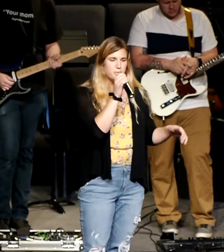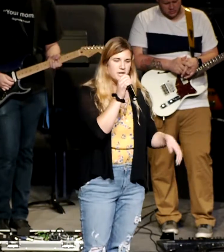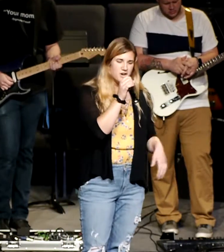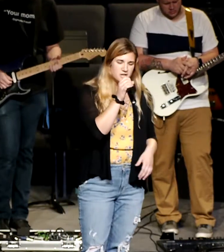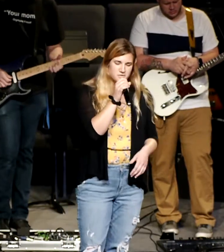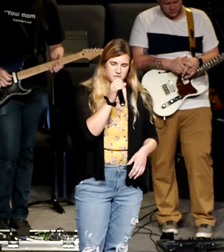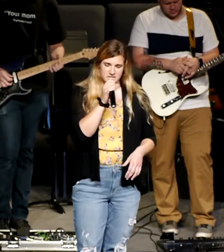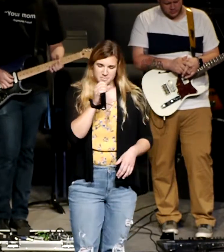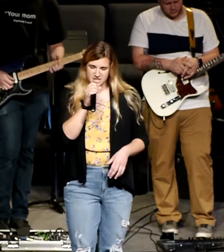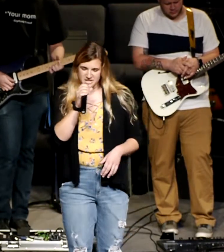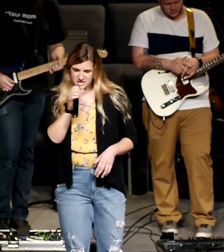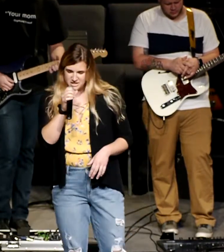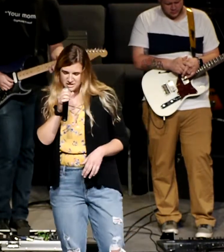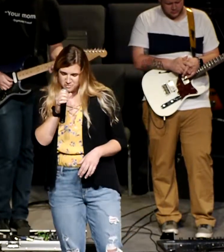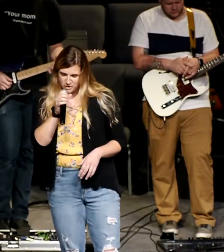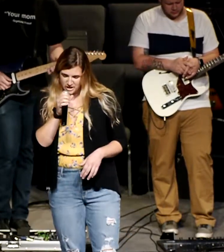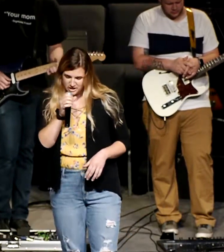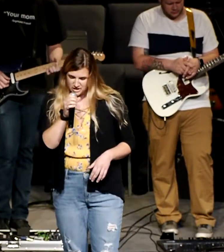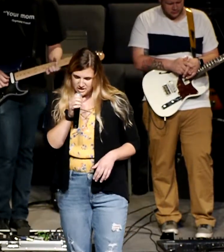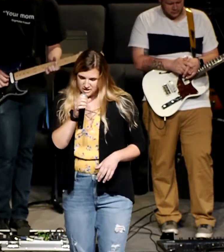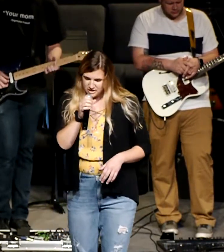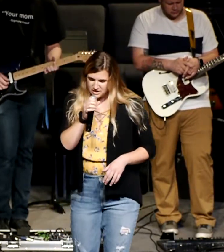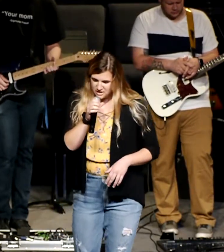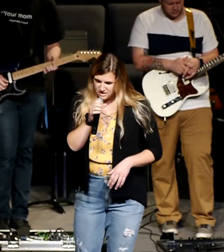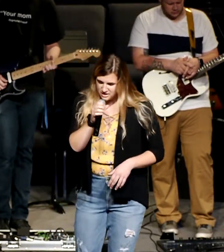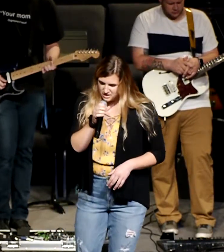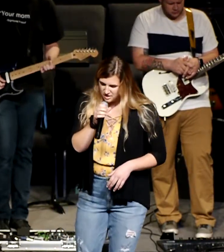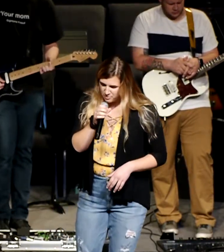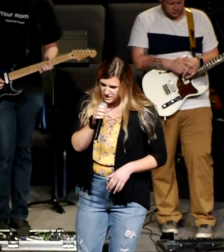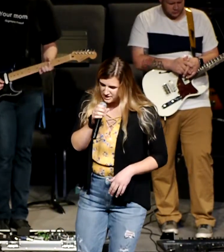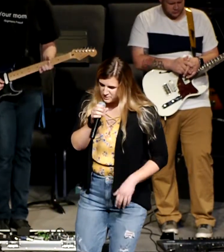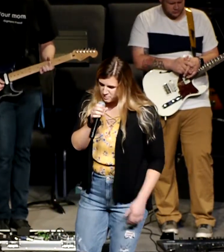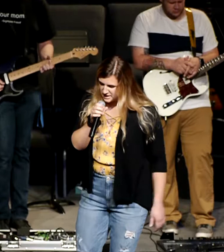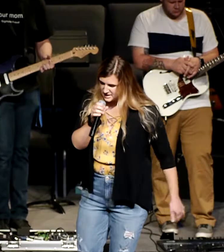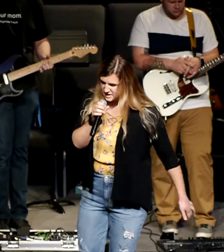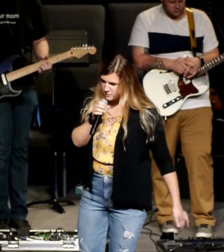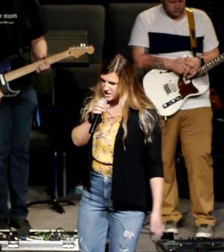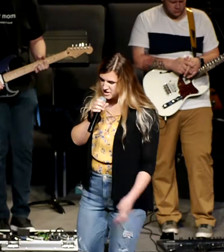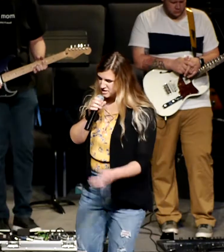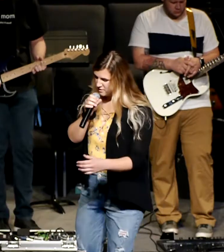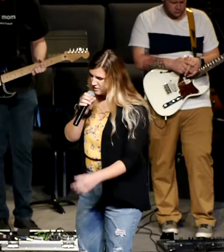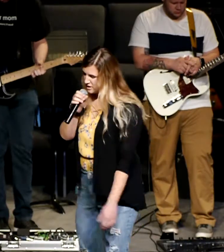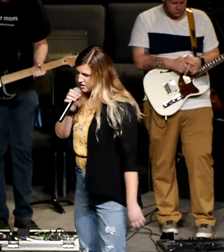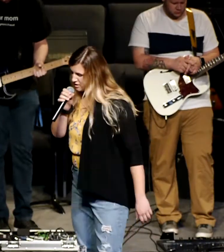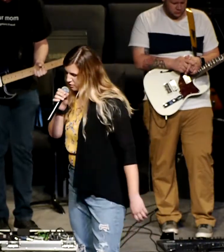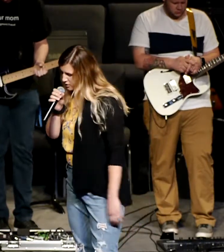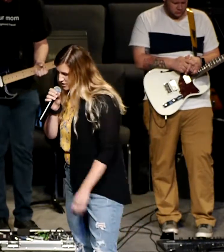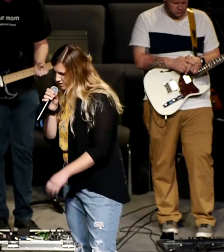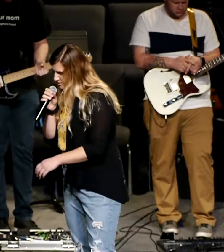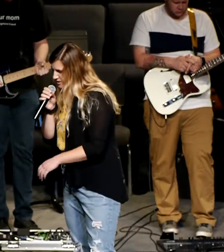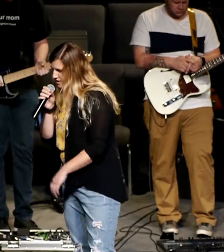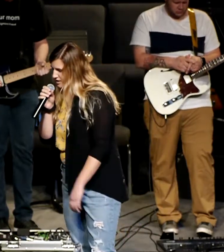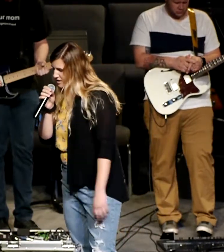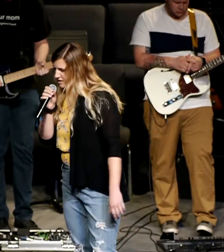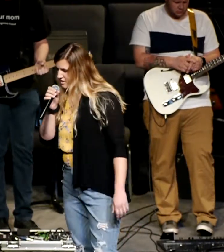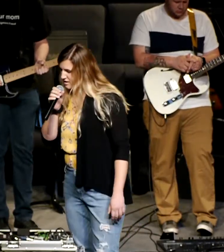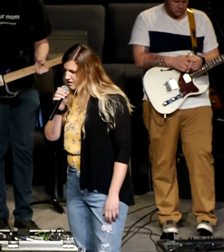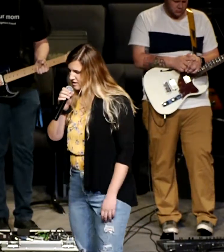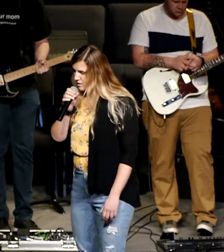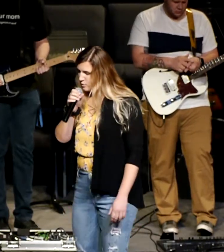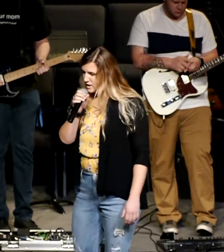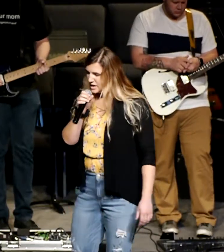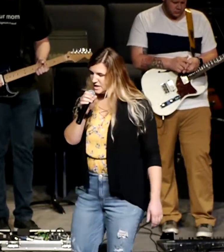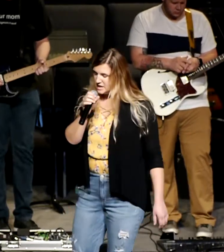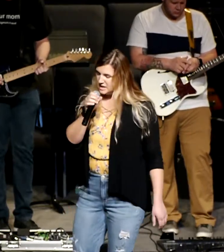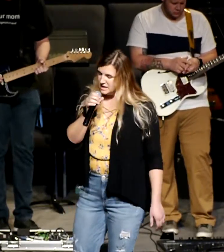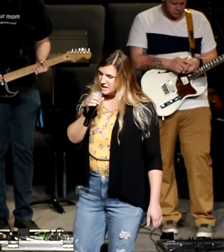Jesus, prepare our hearts for this message this morning. God, I pray that this would be a continuation of the worship